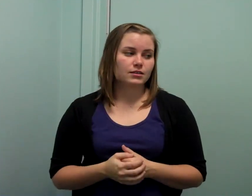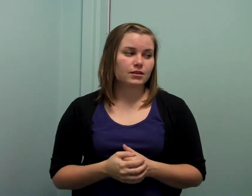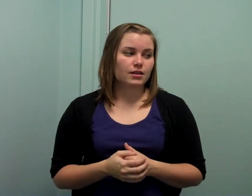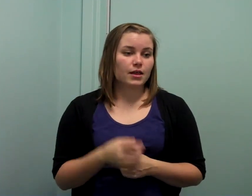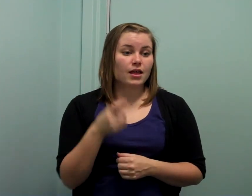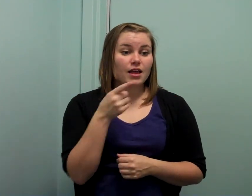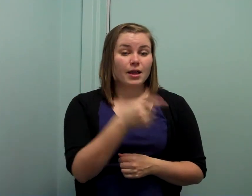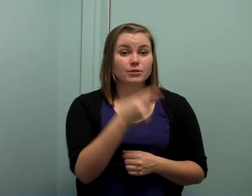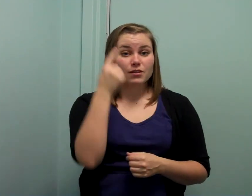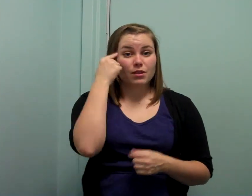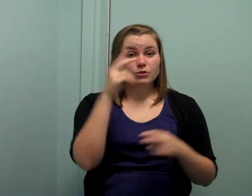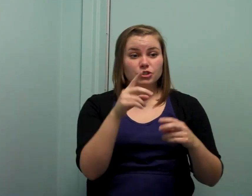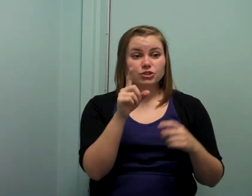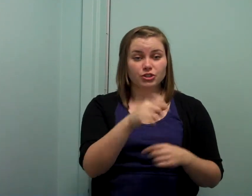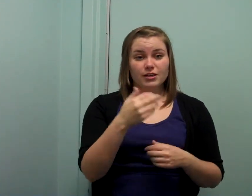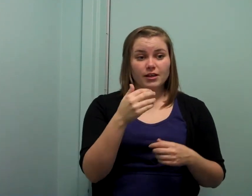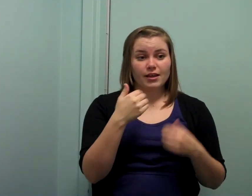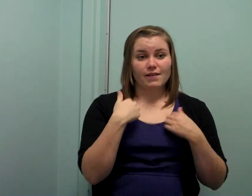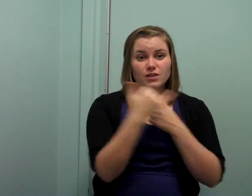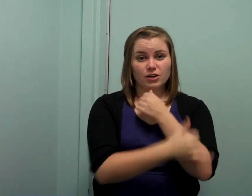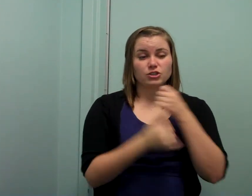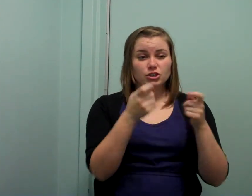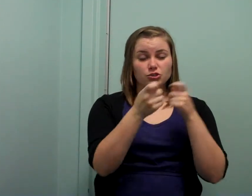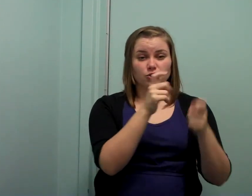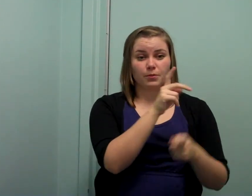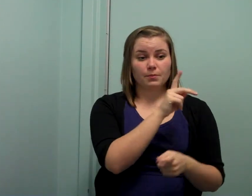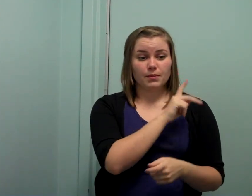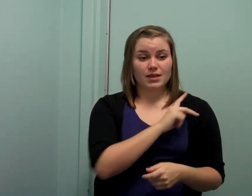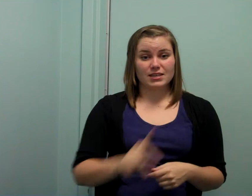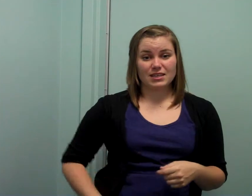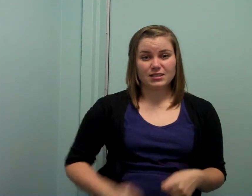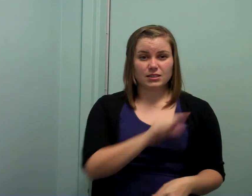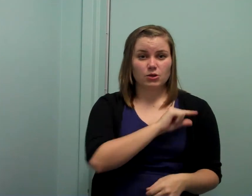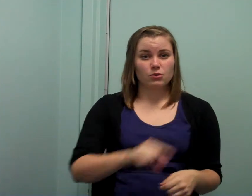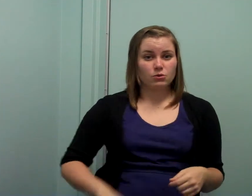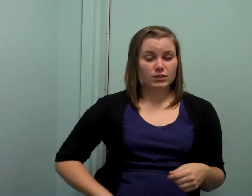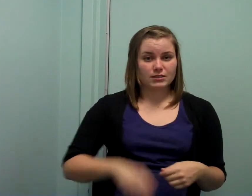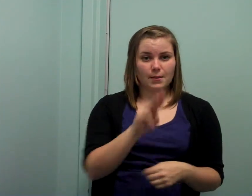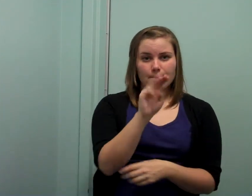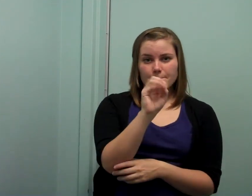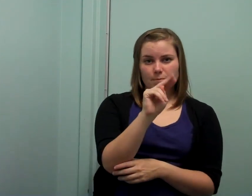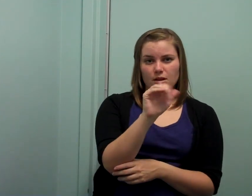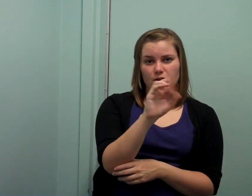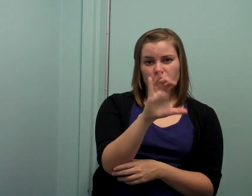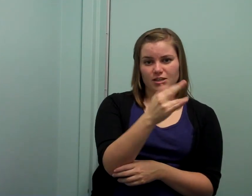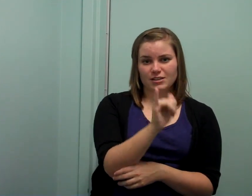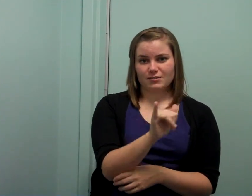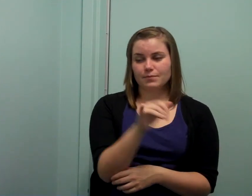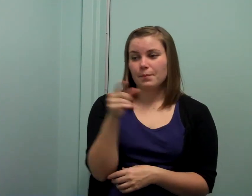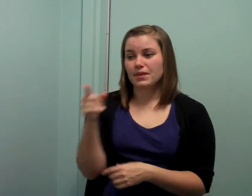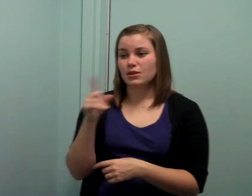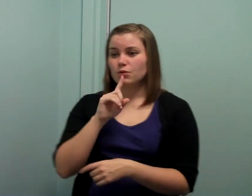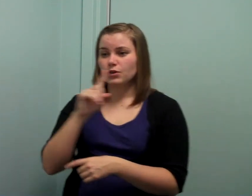monarchy. Jefferson thought the real wisdom of the nation resided in the crossroads store.